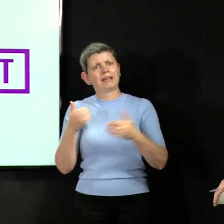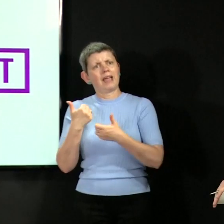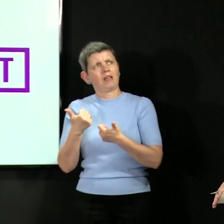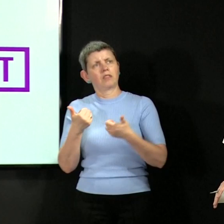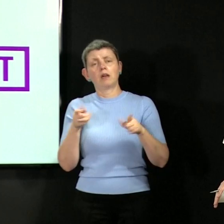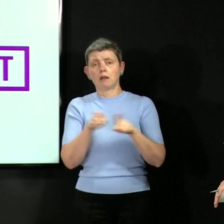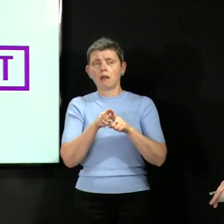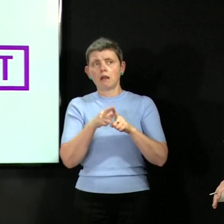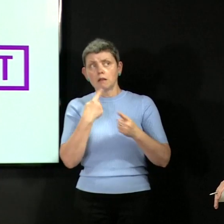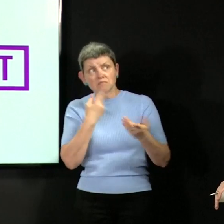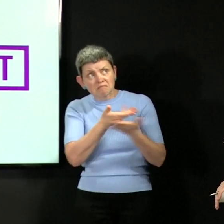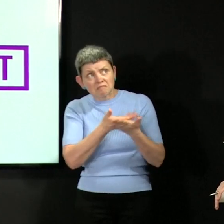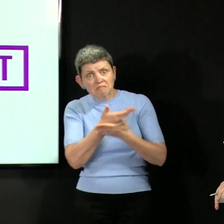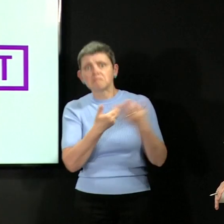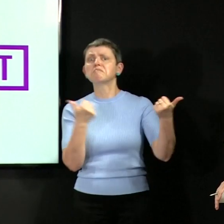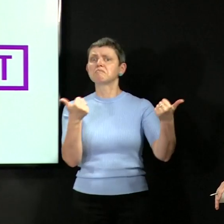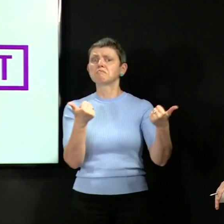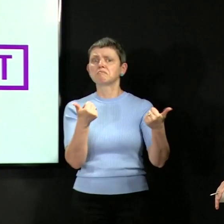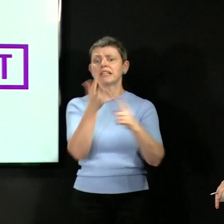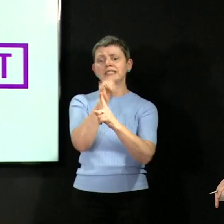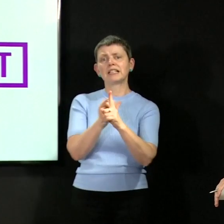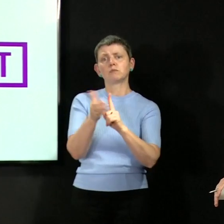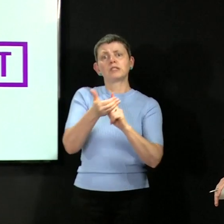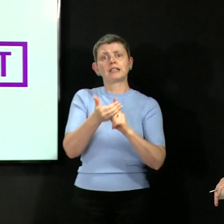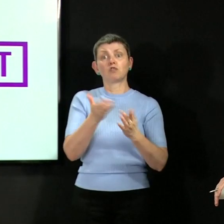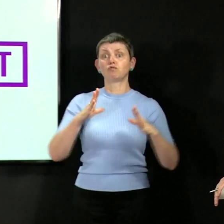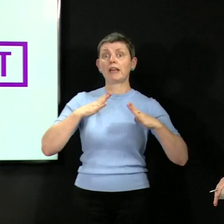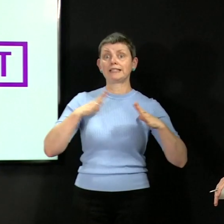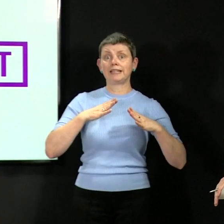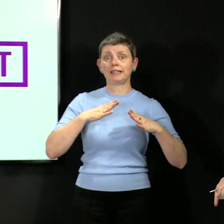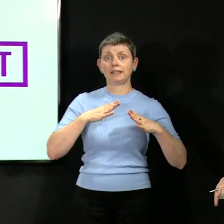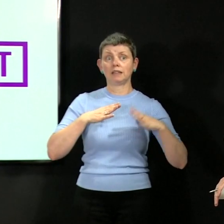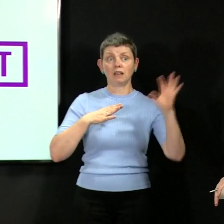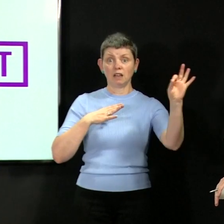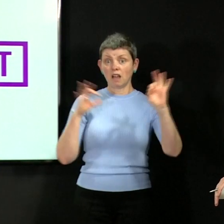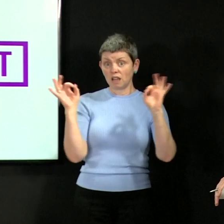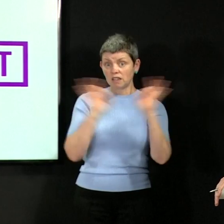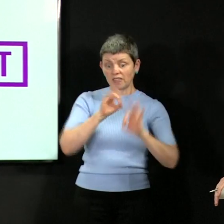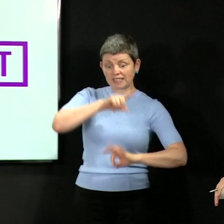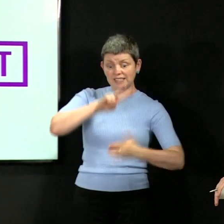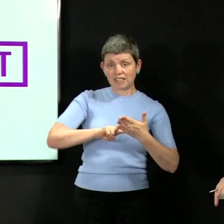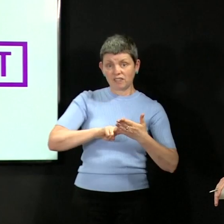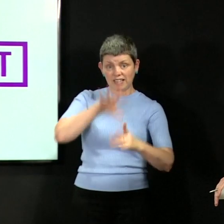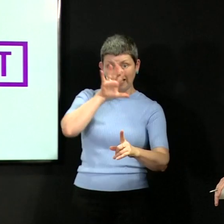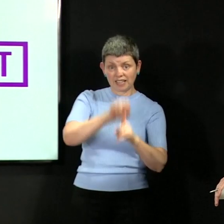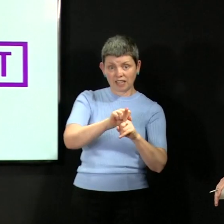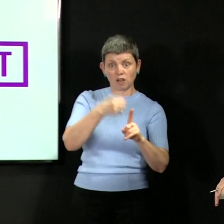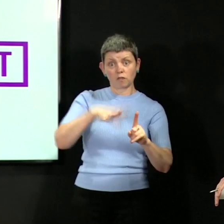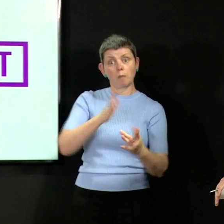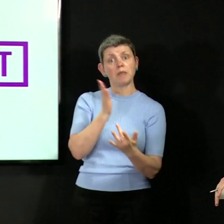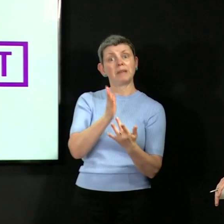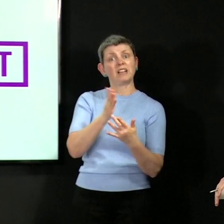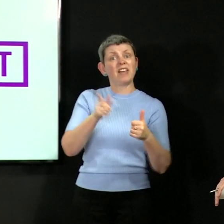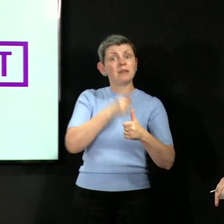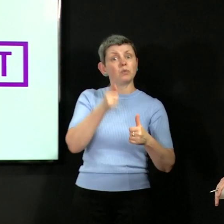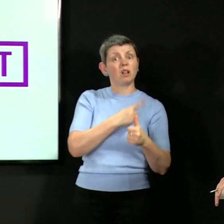that Test and Protect is intact in the Western Isles and ready. They haven't had a case since the middle of April, so there hasn't been a positive case in the Western Isles